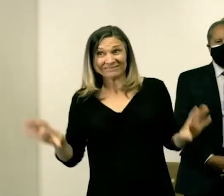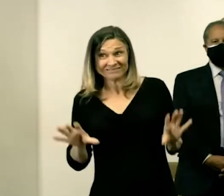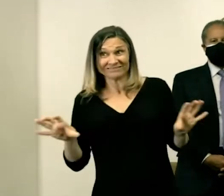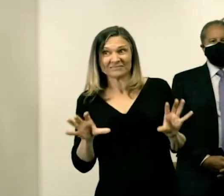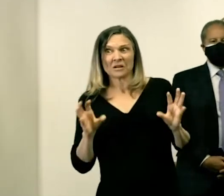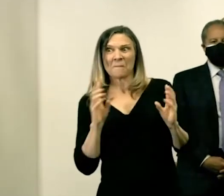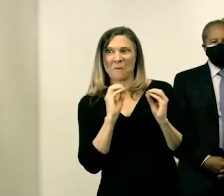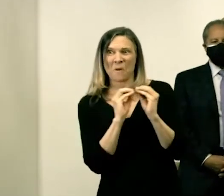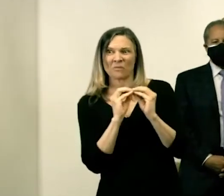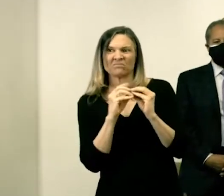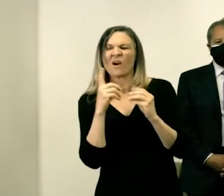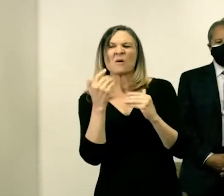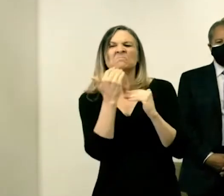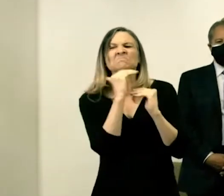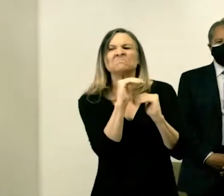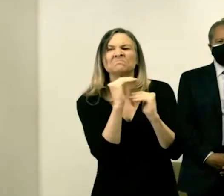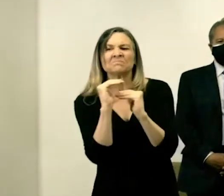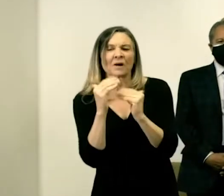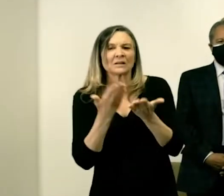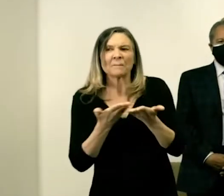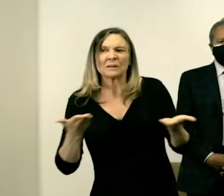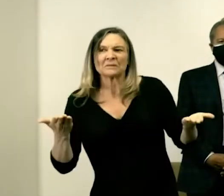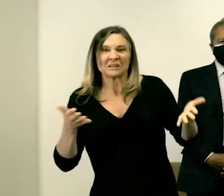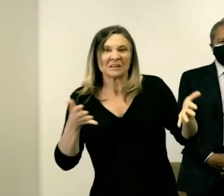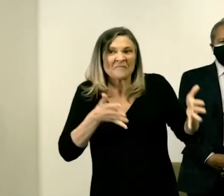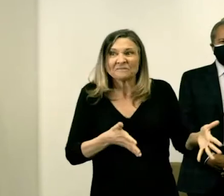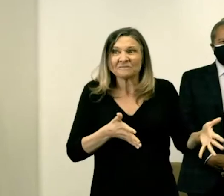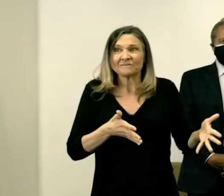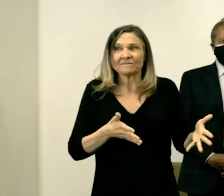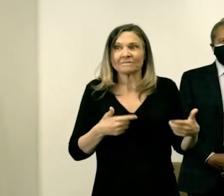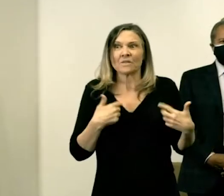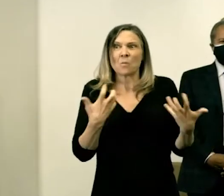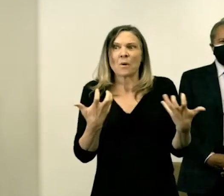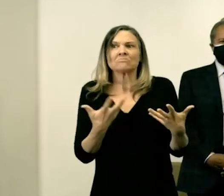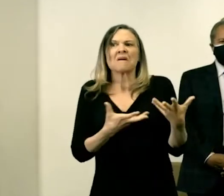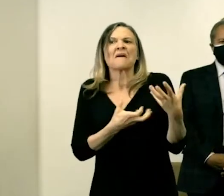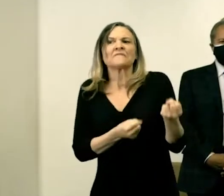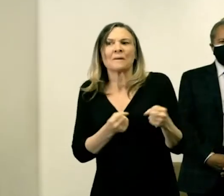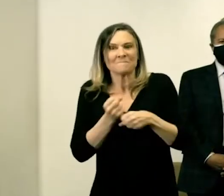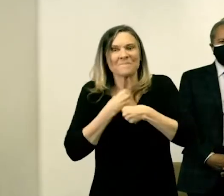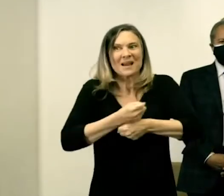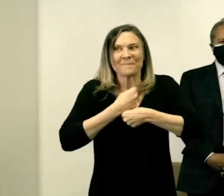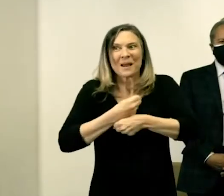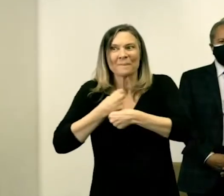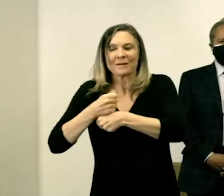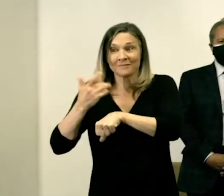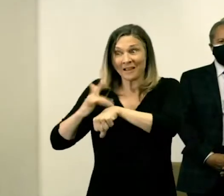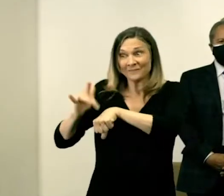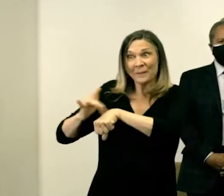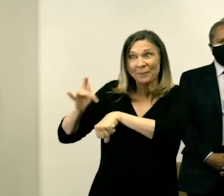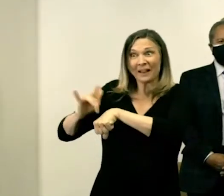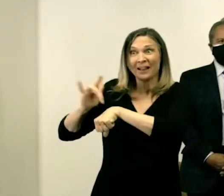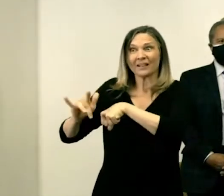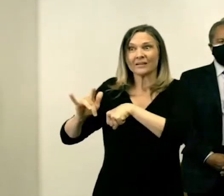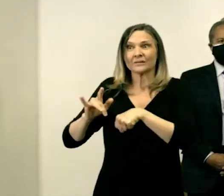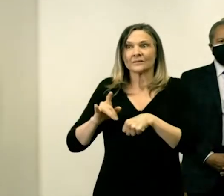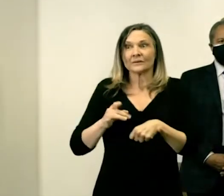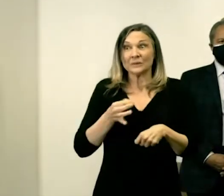by supply, manufactured supply. We have confidence now in the manufactured supply becoming available sooner than we had